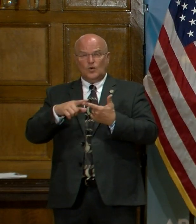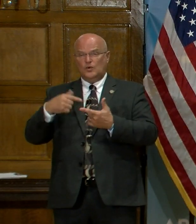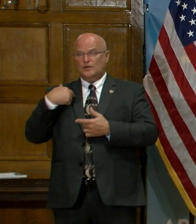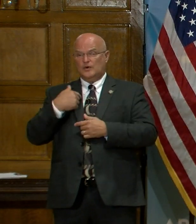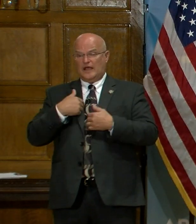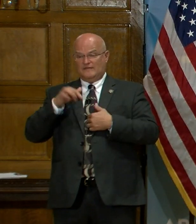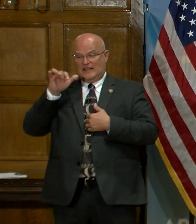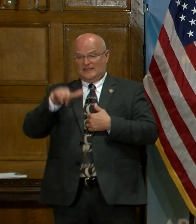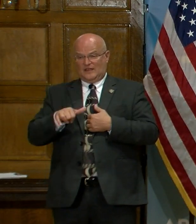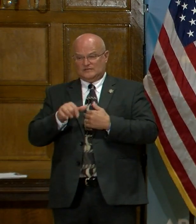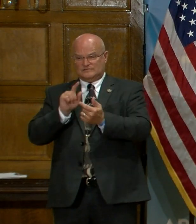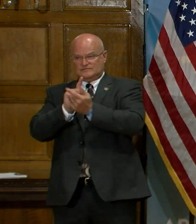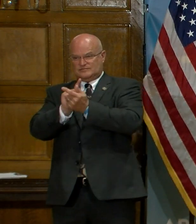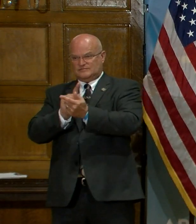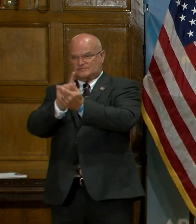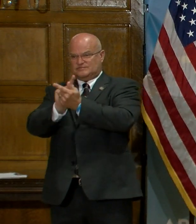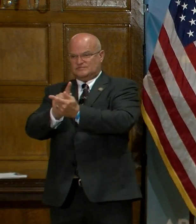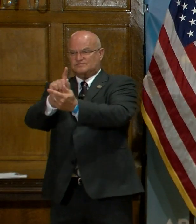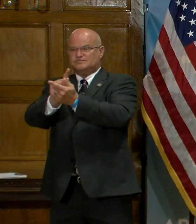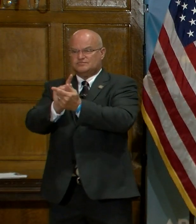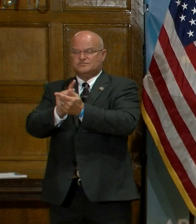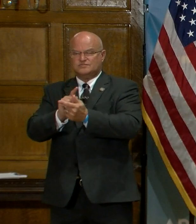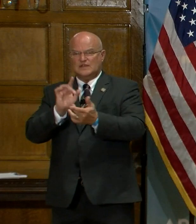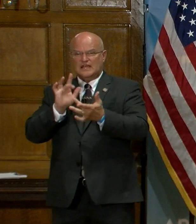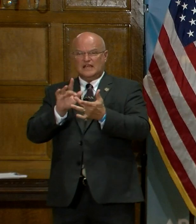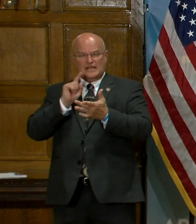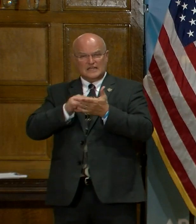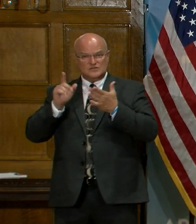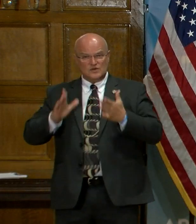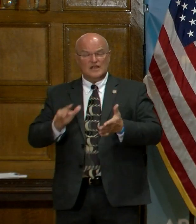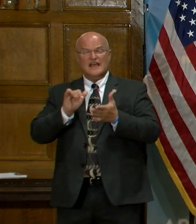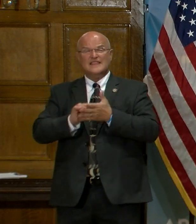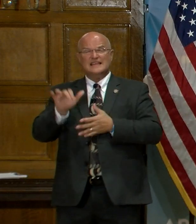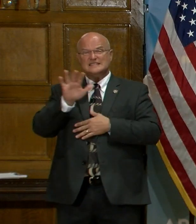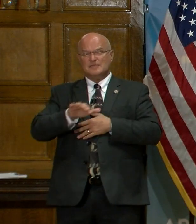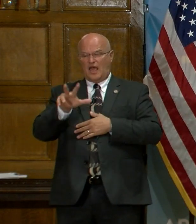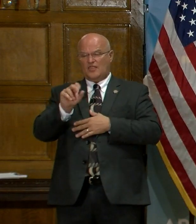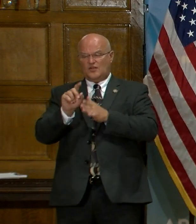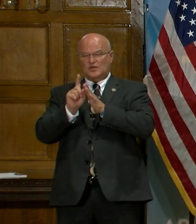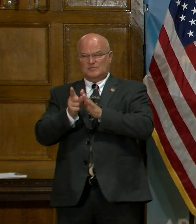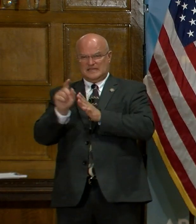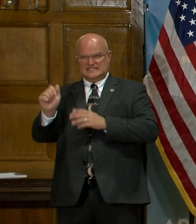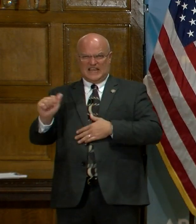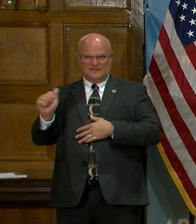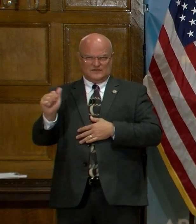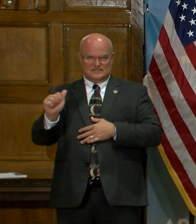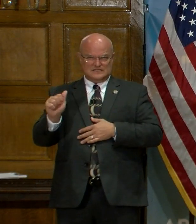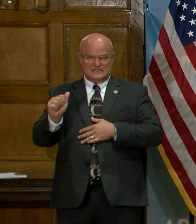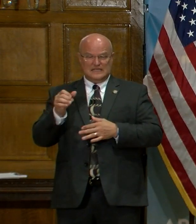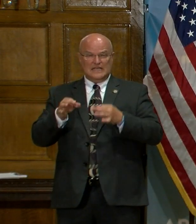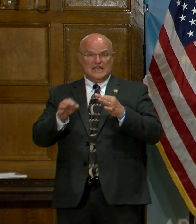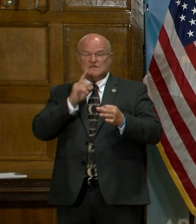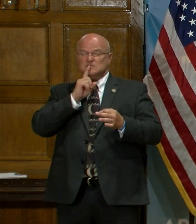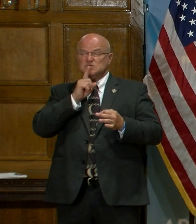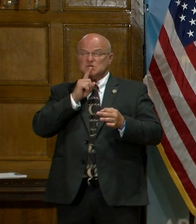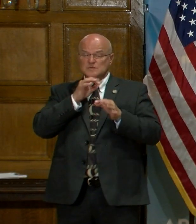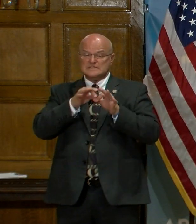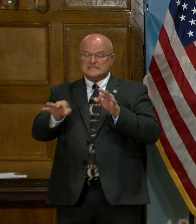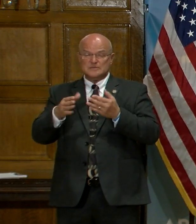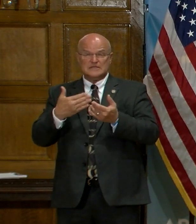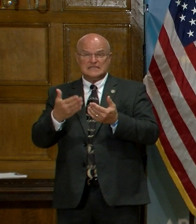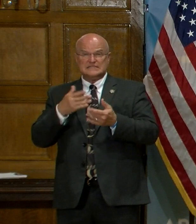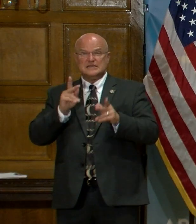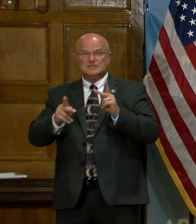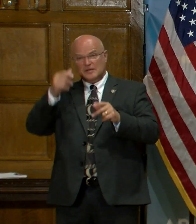we're having those encounters that the contact tracers have, that's about 30 minutes on average. You know, if it's really simple and